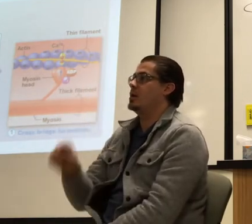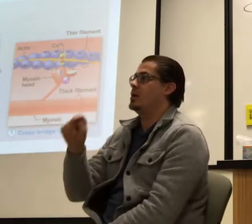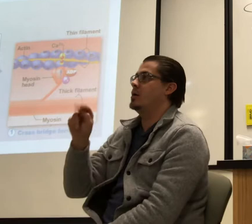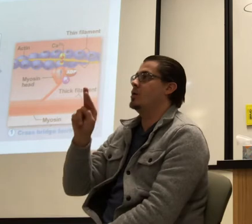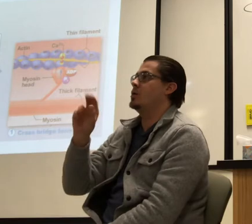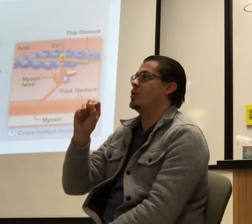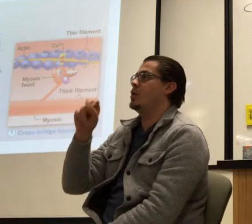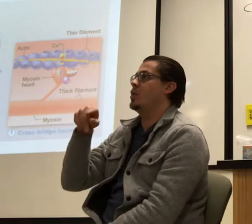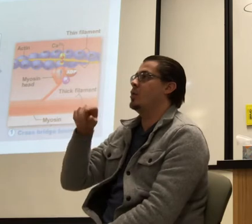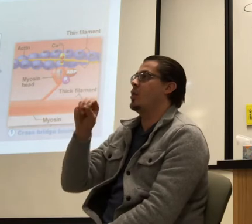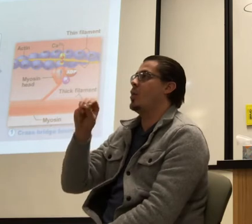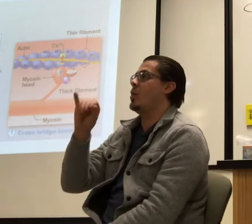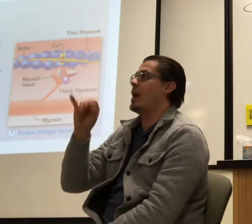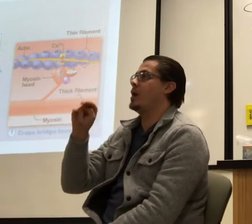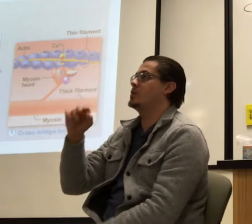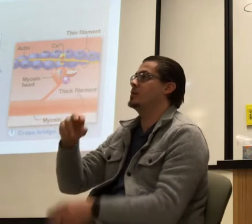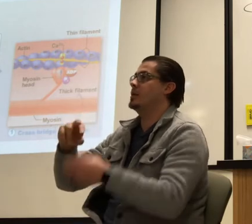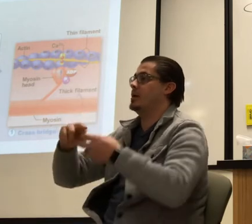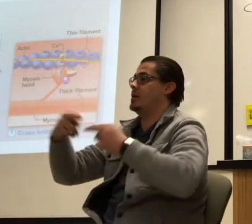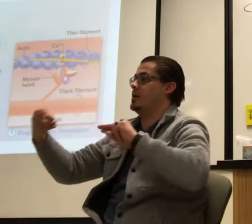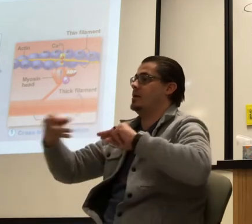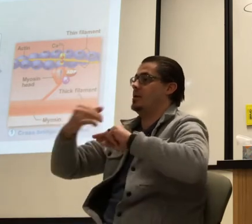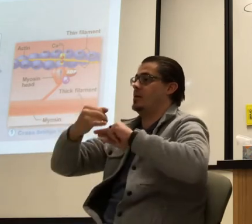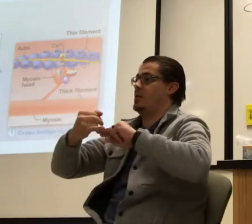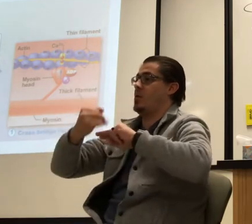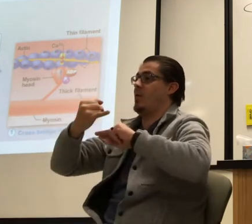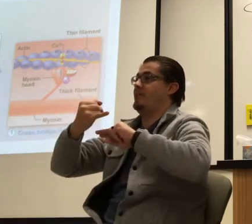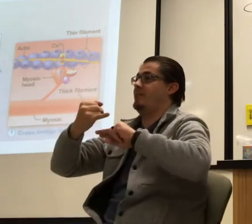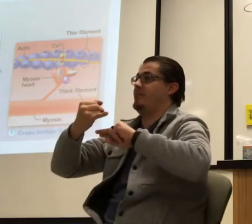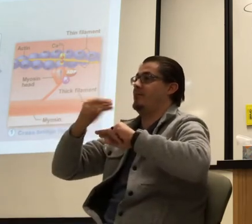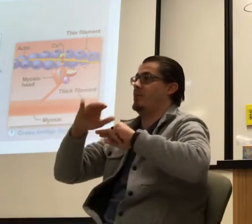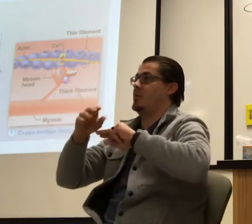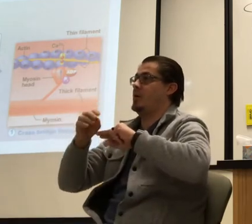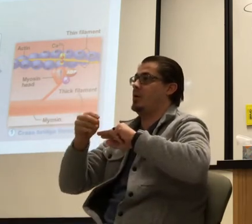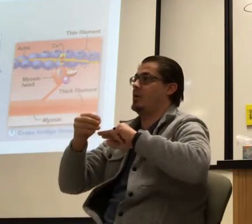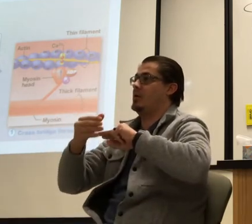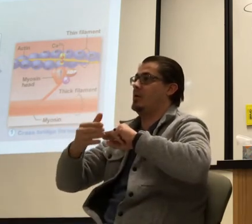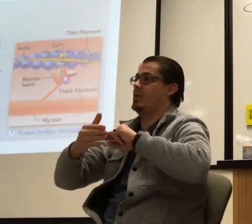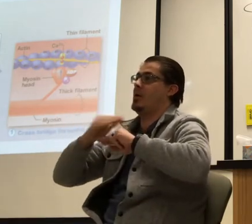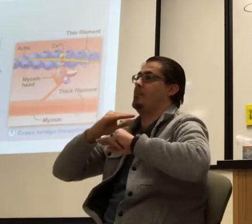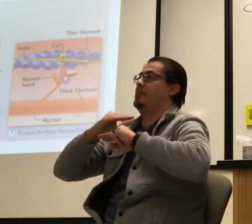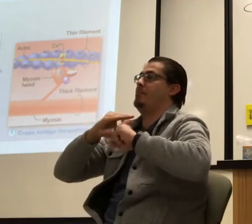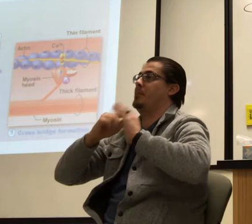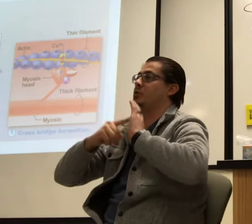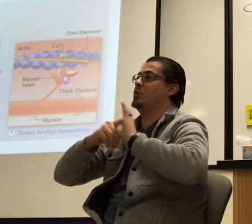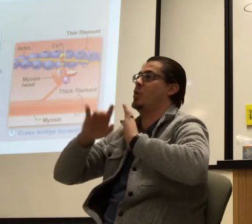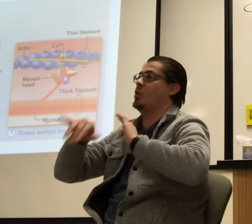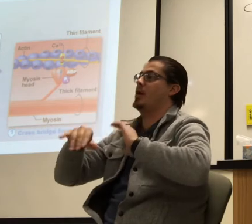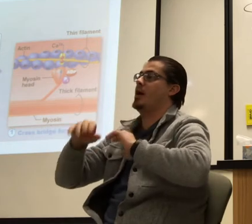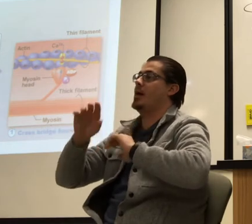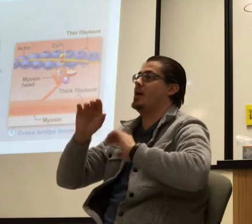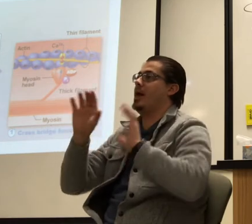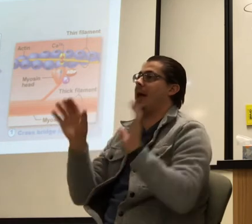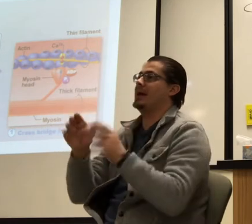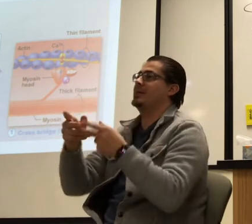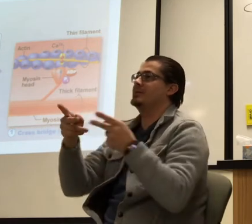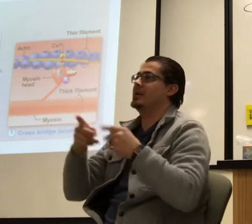Tropomyosin moves, therefore, you know, uncovering, exposing the active sites.